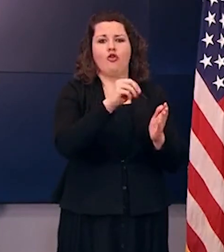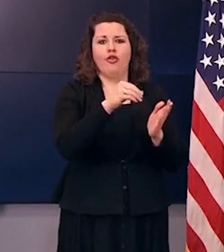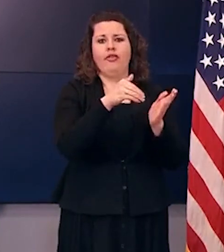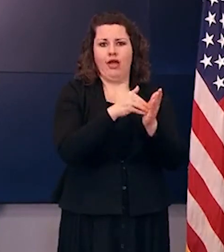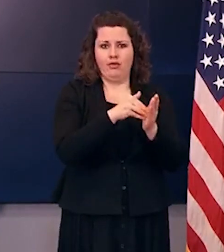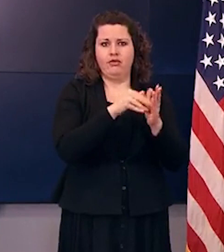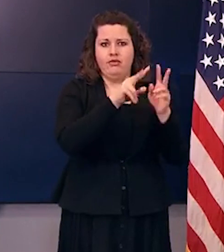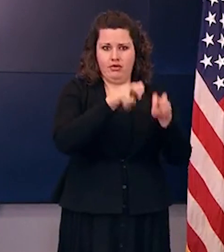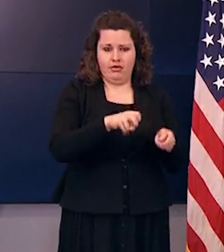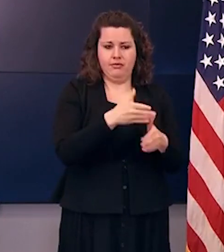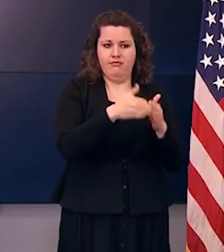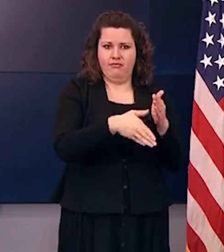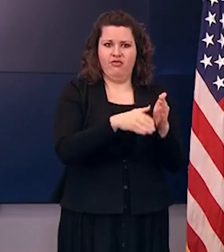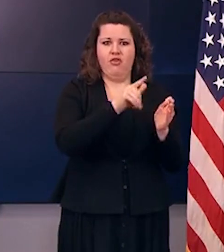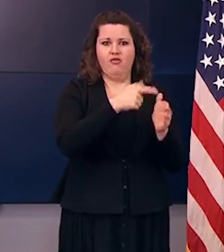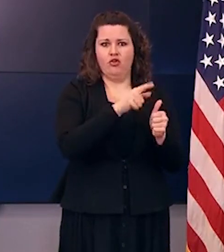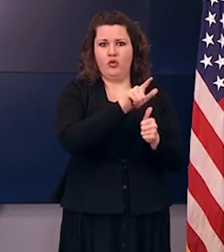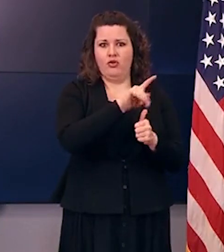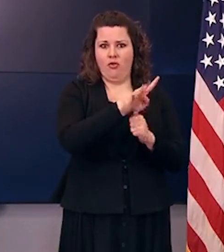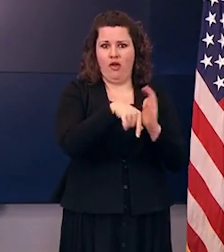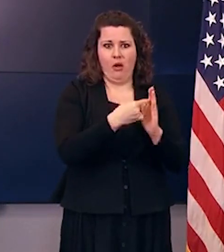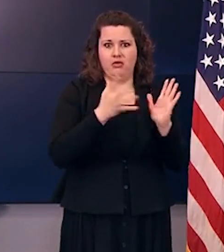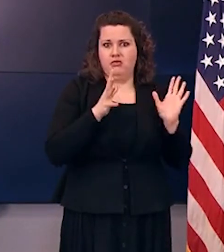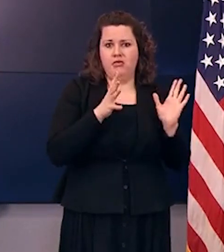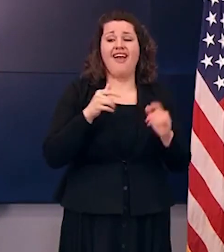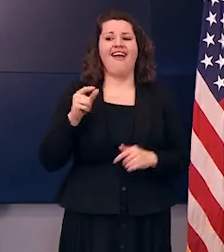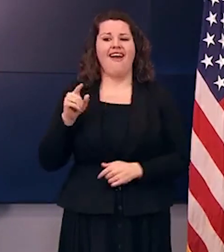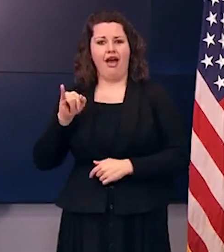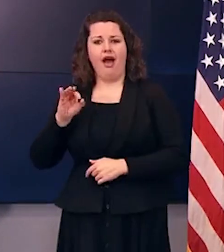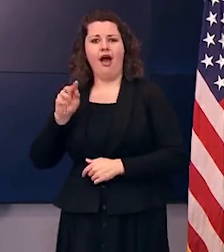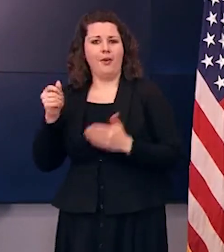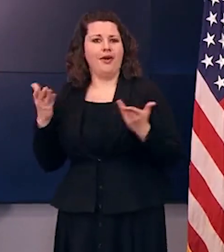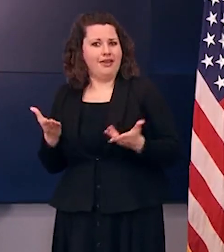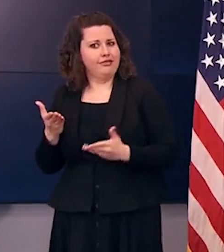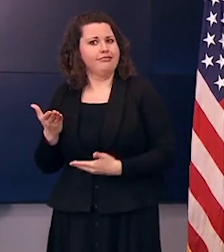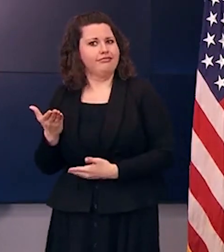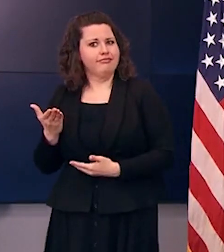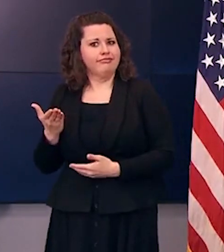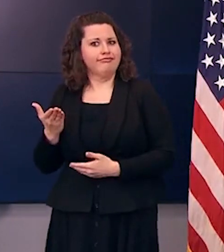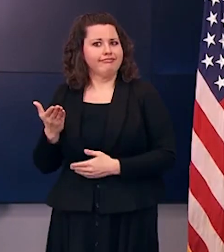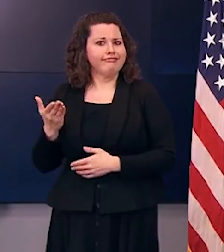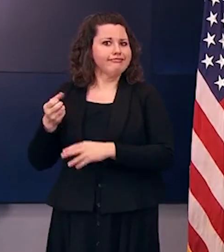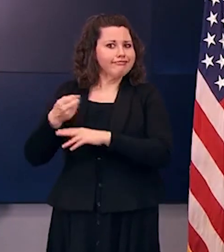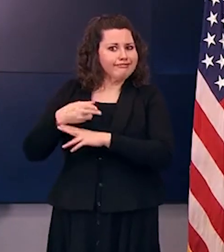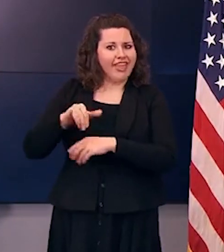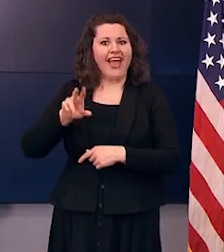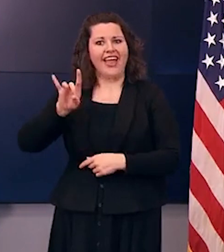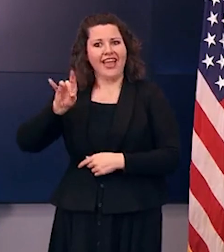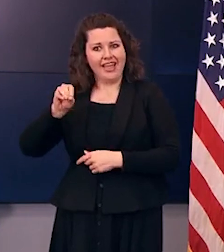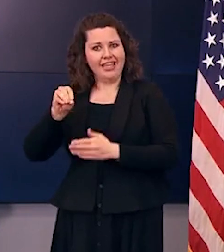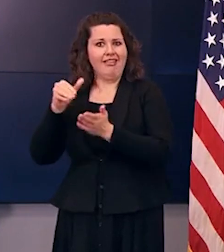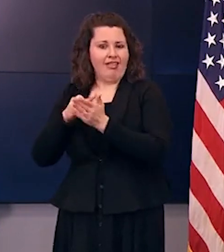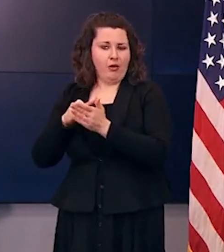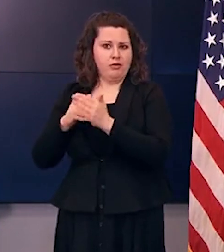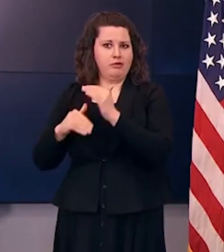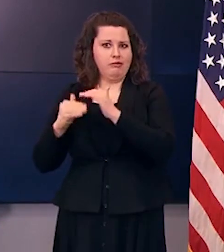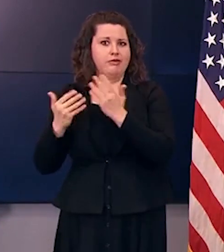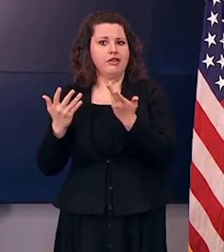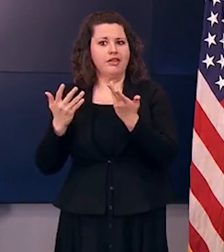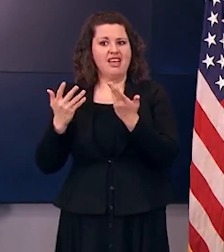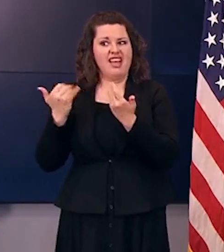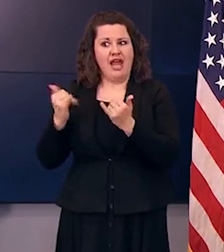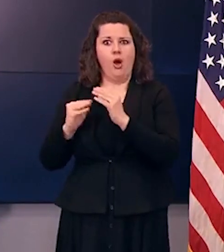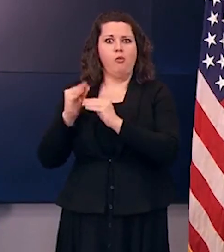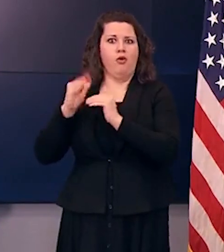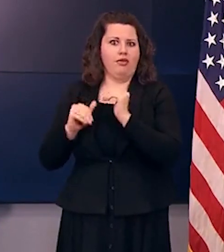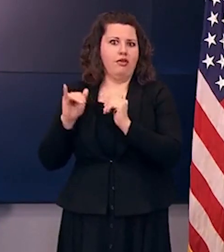assessments complete in the first 24 hours. And Iowa, we were, we were close to 80,000, and we're over that